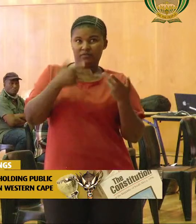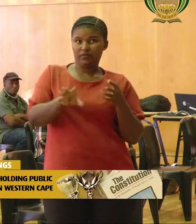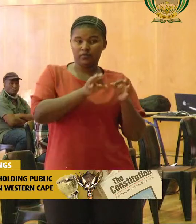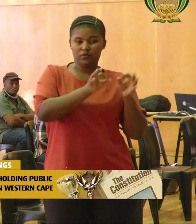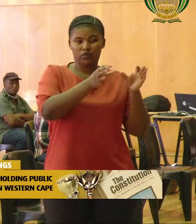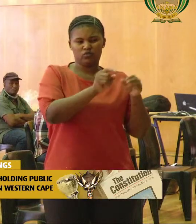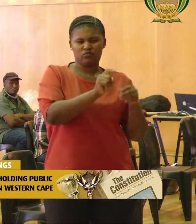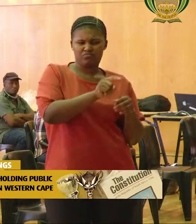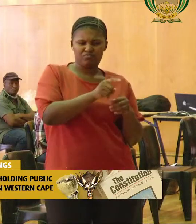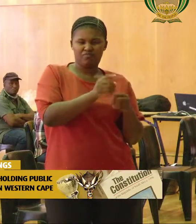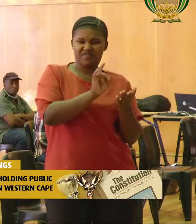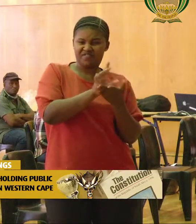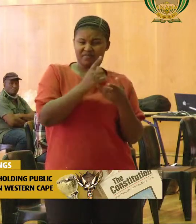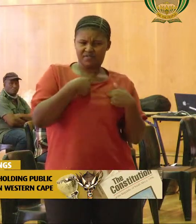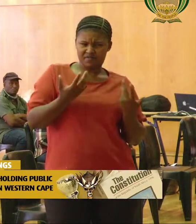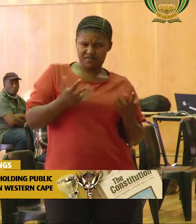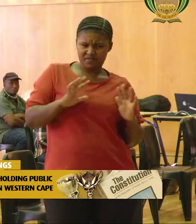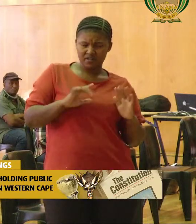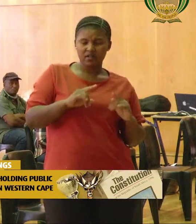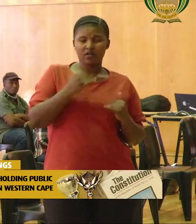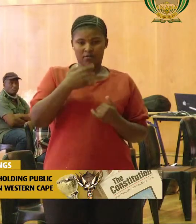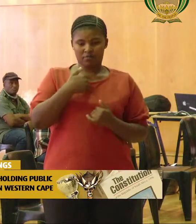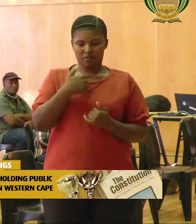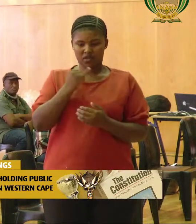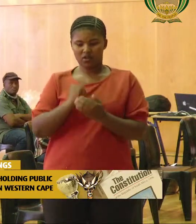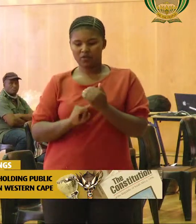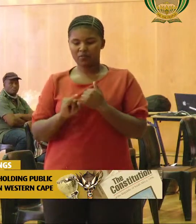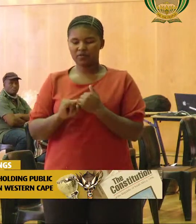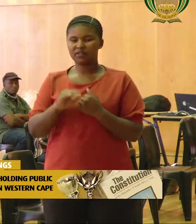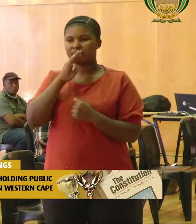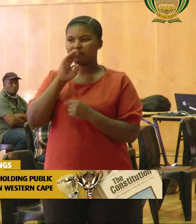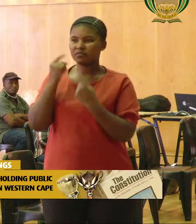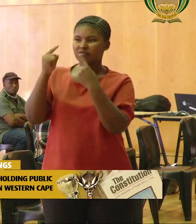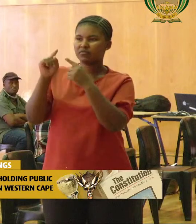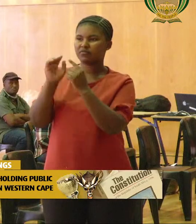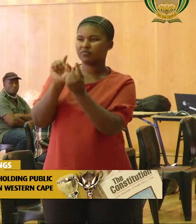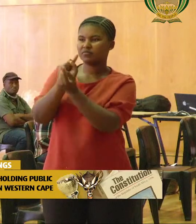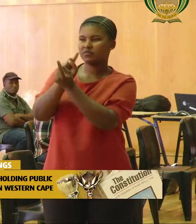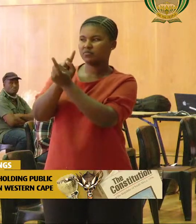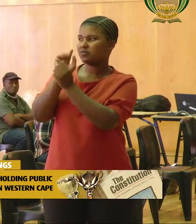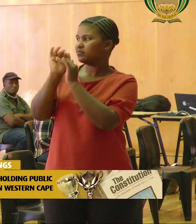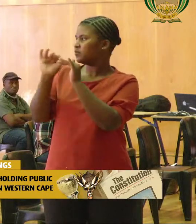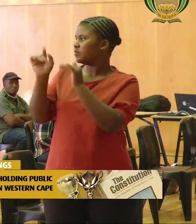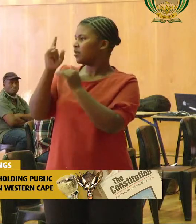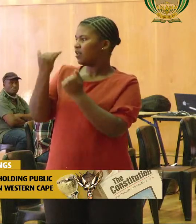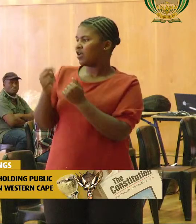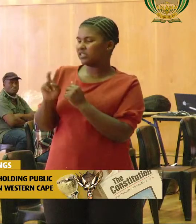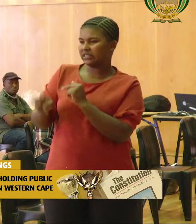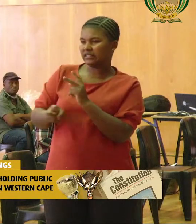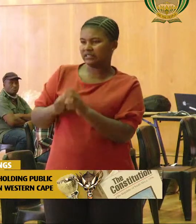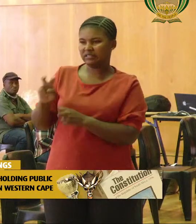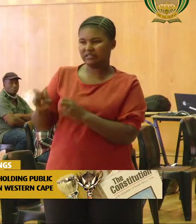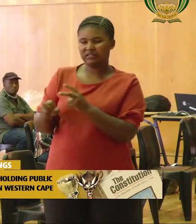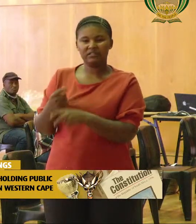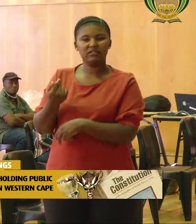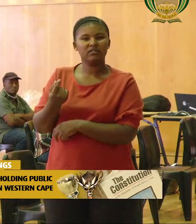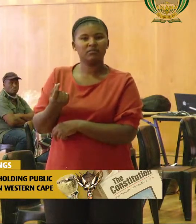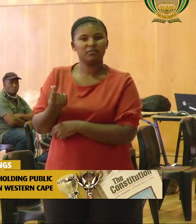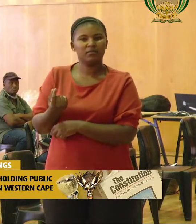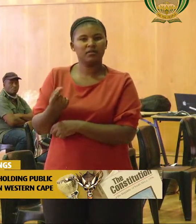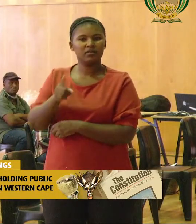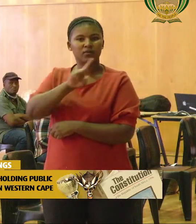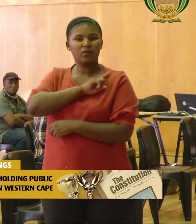somewhere ayorobha abantu bakuthi bamavotele athathe zonke ezimali because uyayazi uba